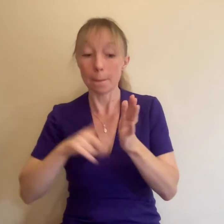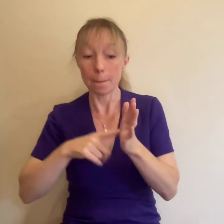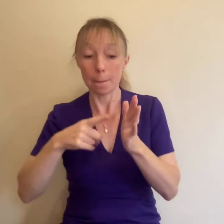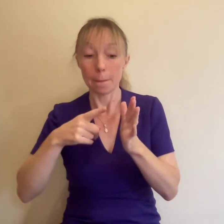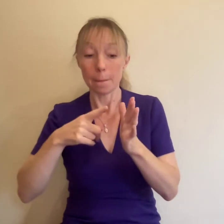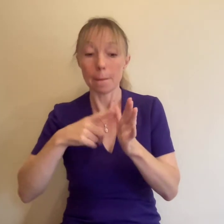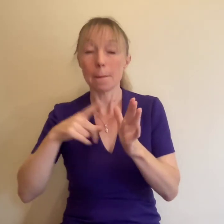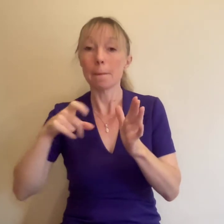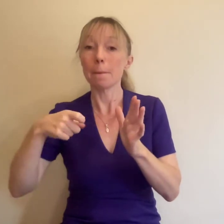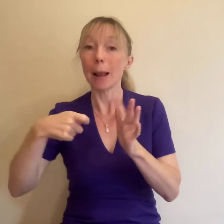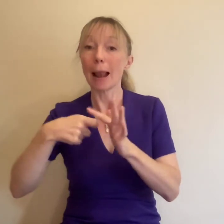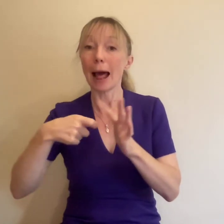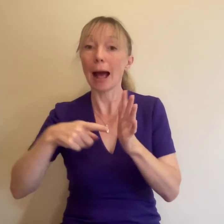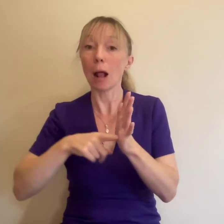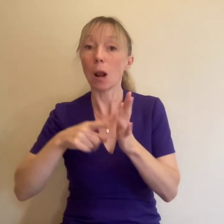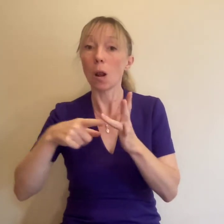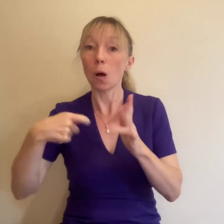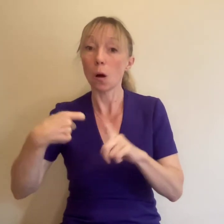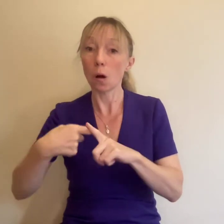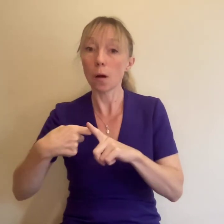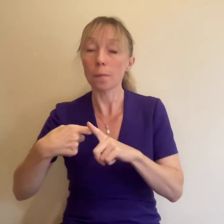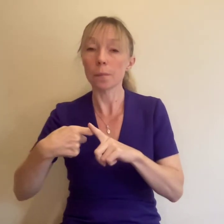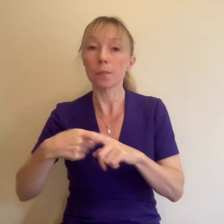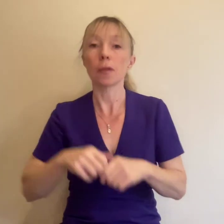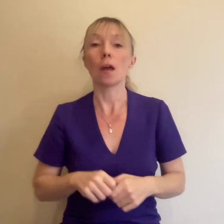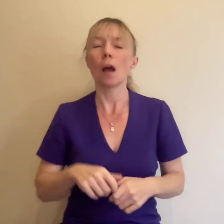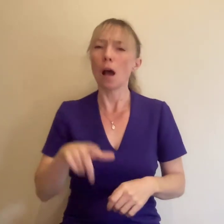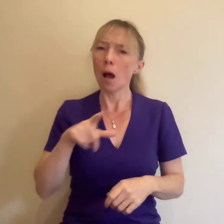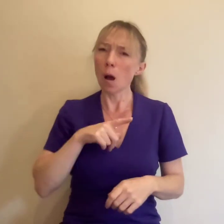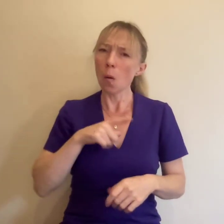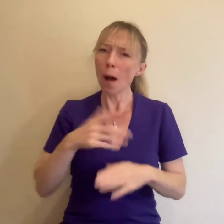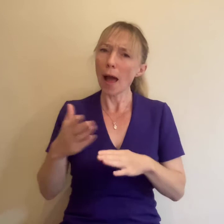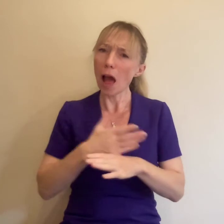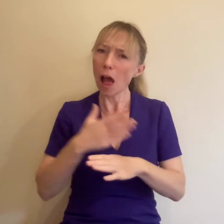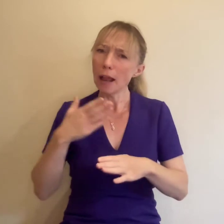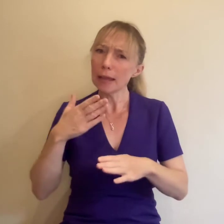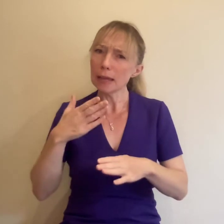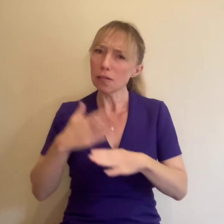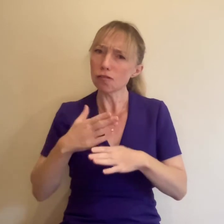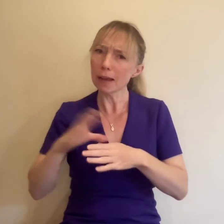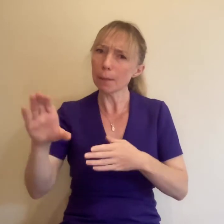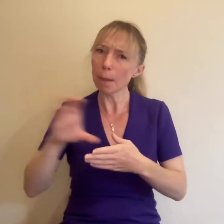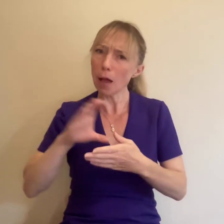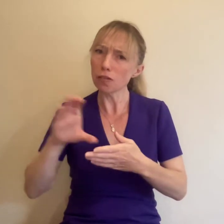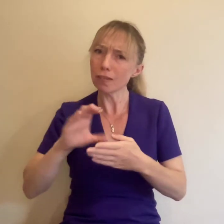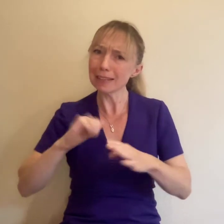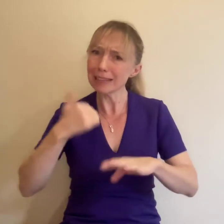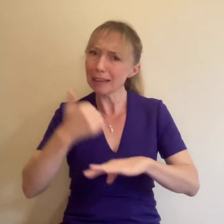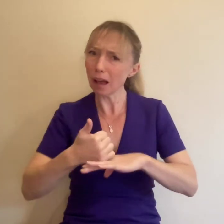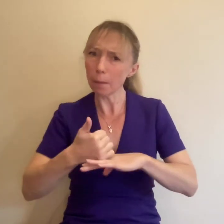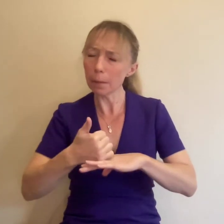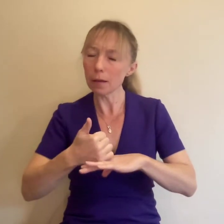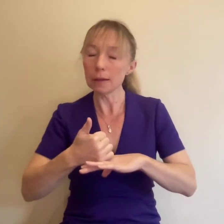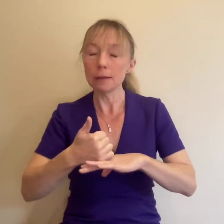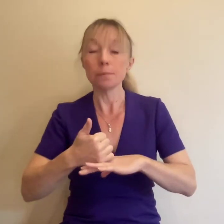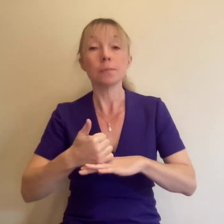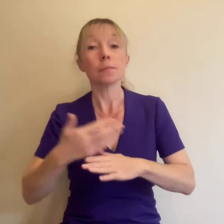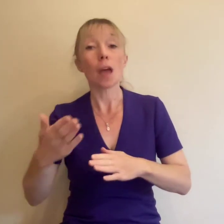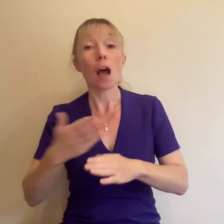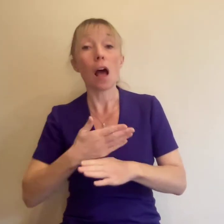Why has the Early Career Bursaries for London Writers programme been established? The Early Career Bursaries have been established as